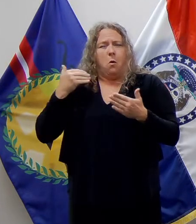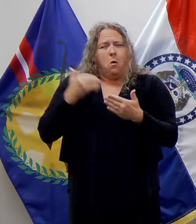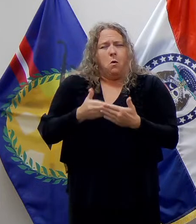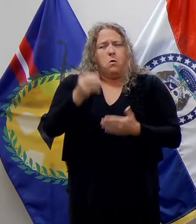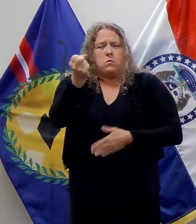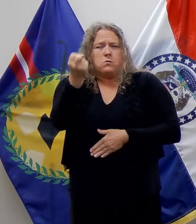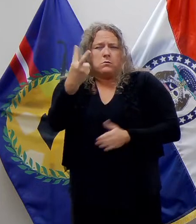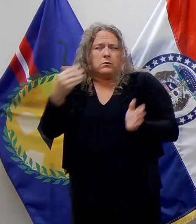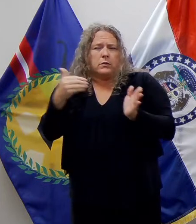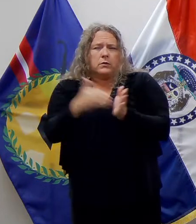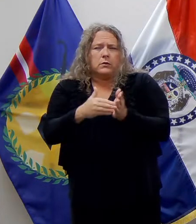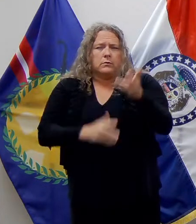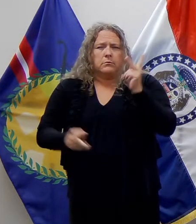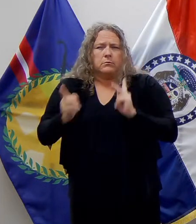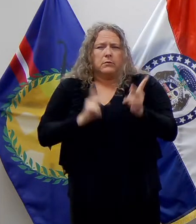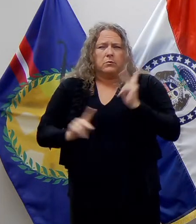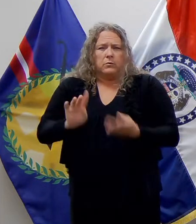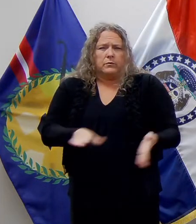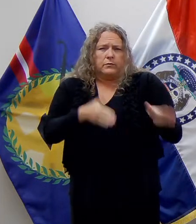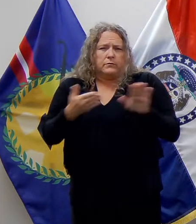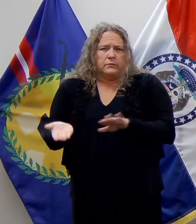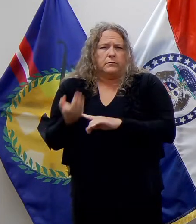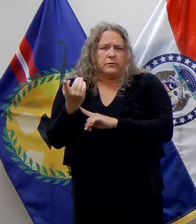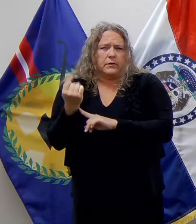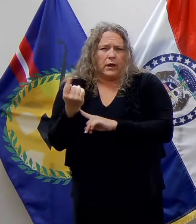11,958 deaths in St. Louis County last year,